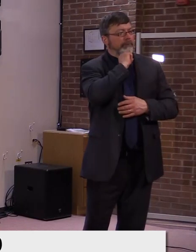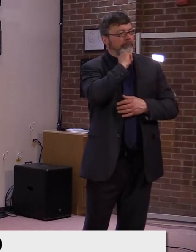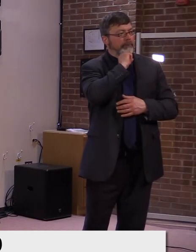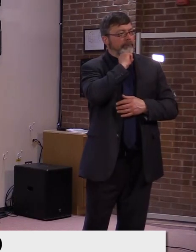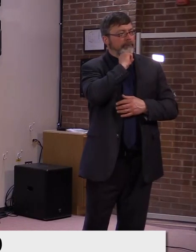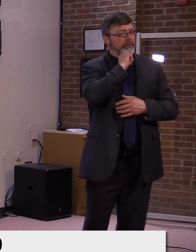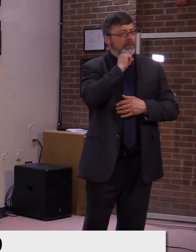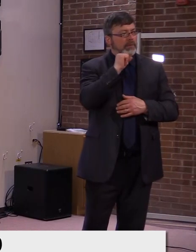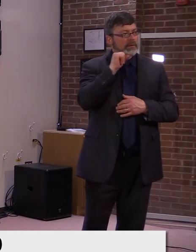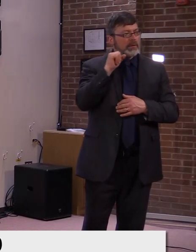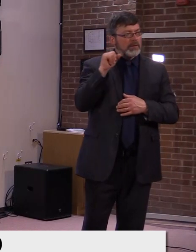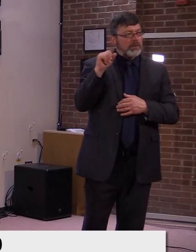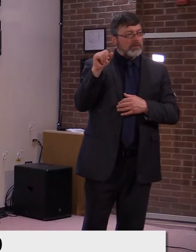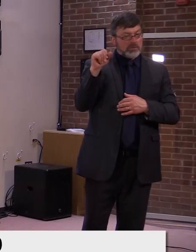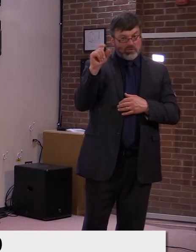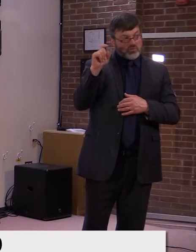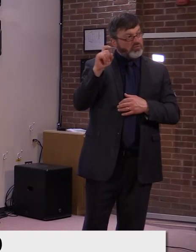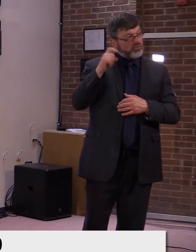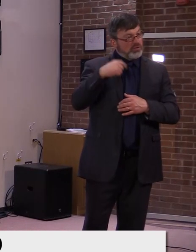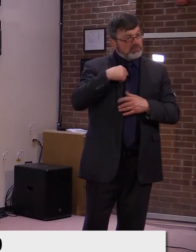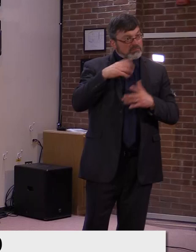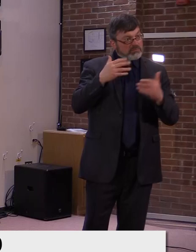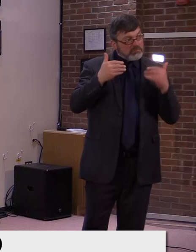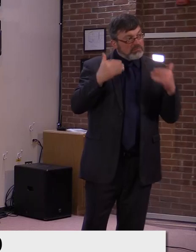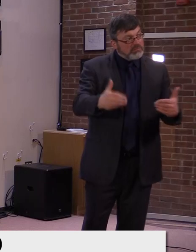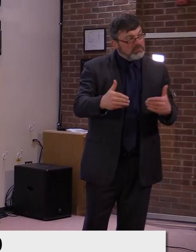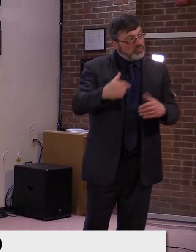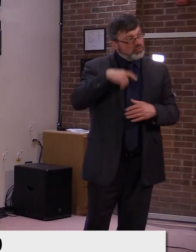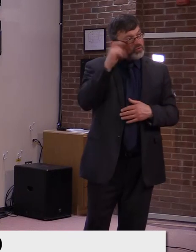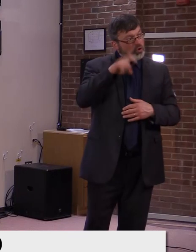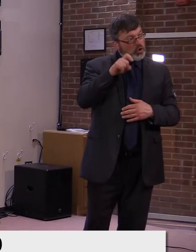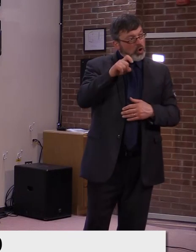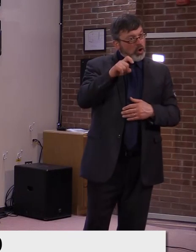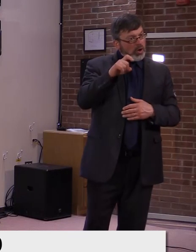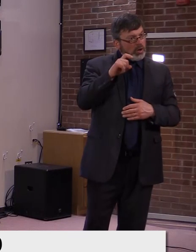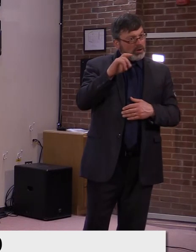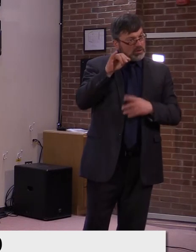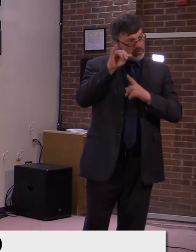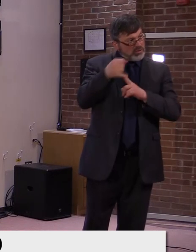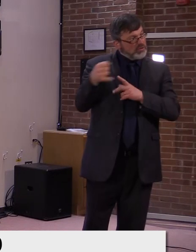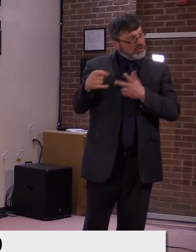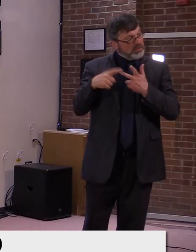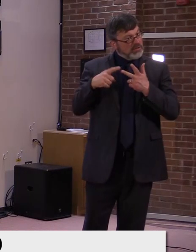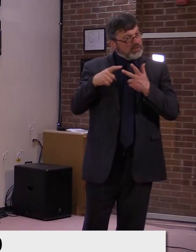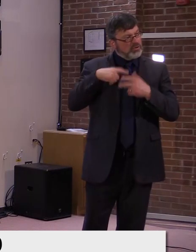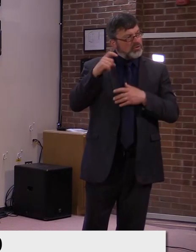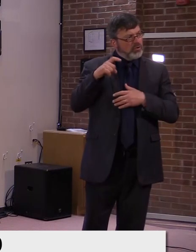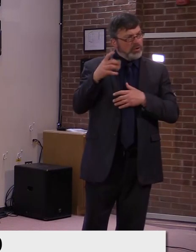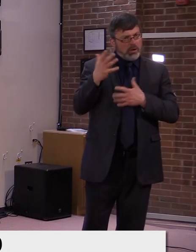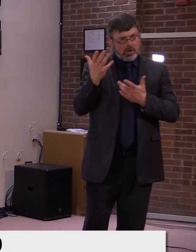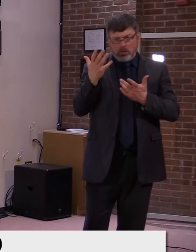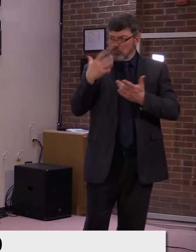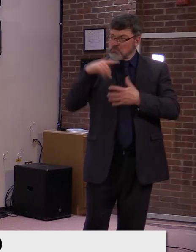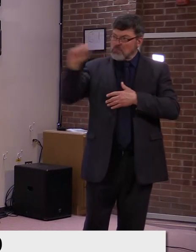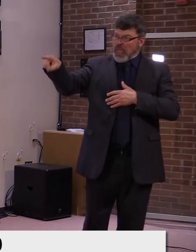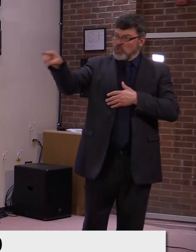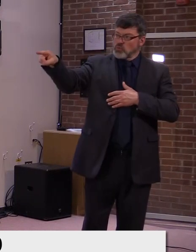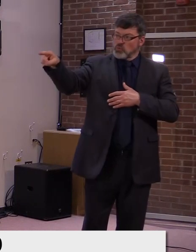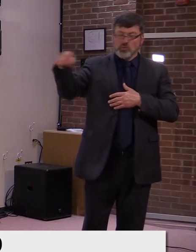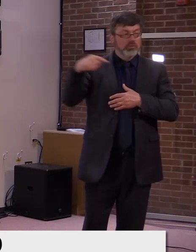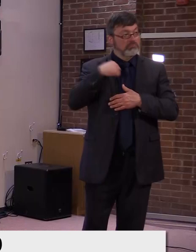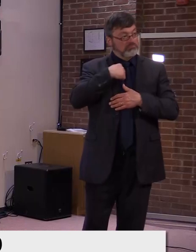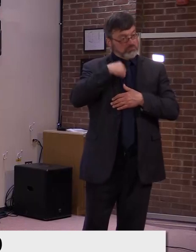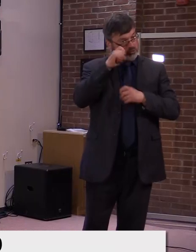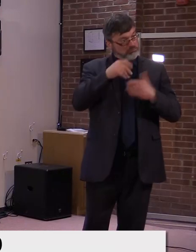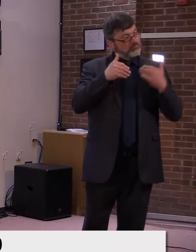I'm gonna let the medical expert answer that question. And I'll